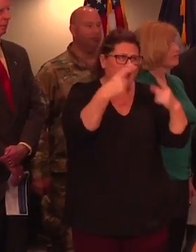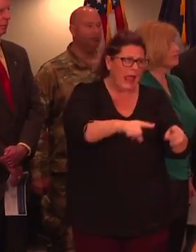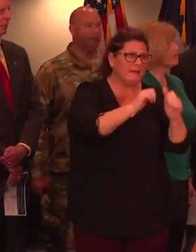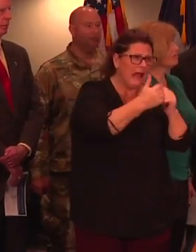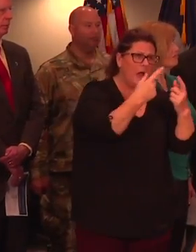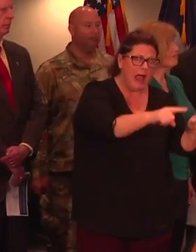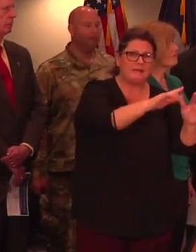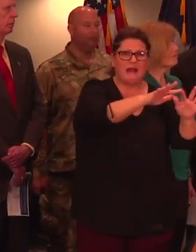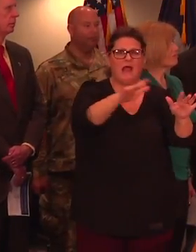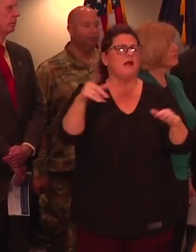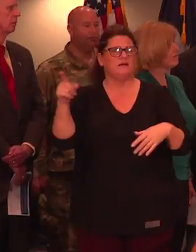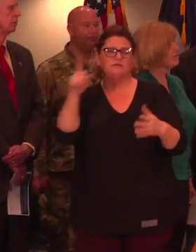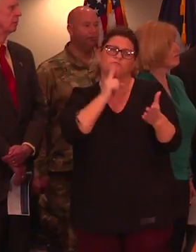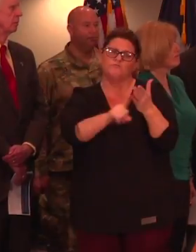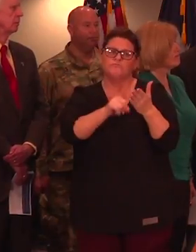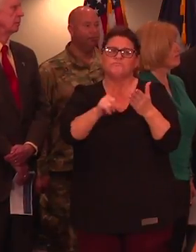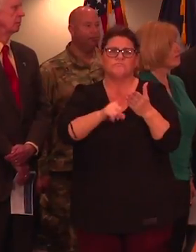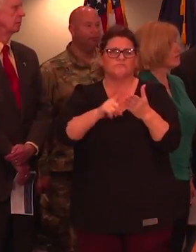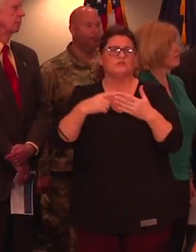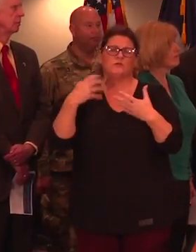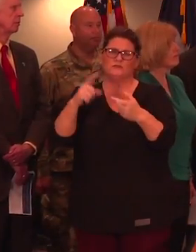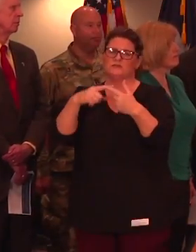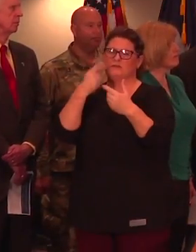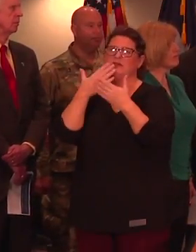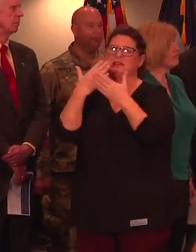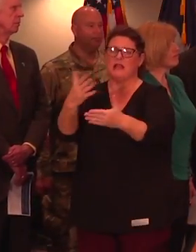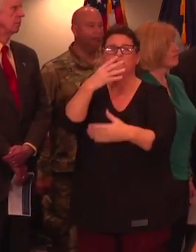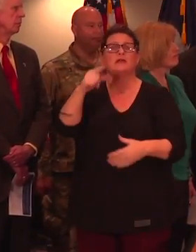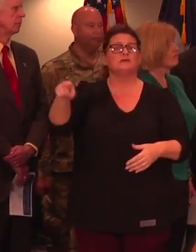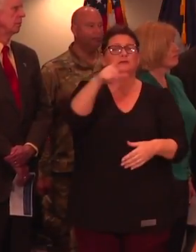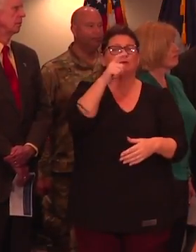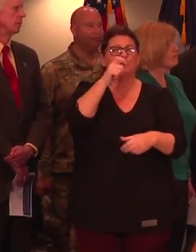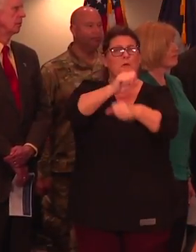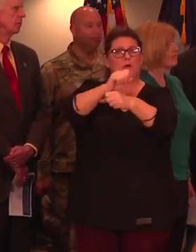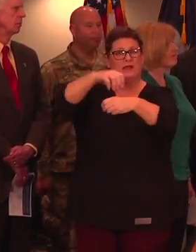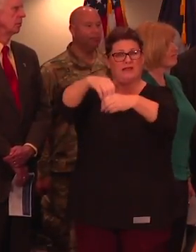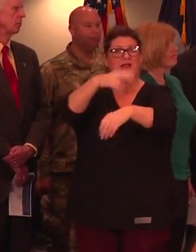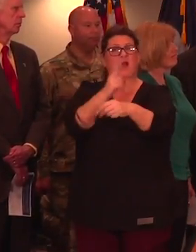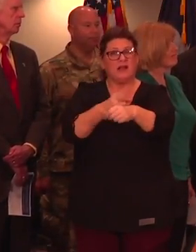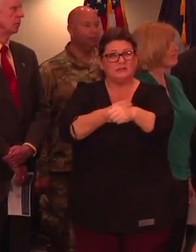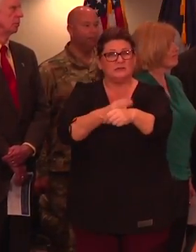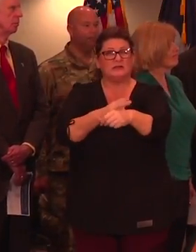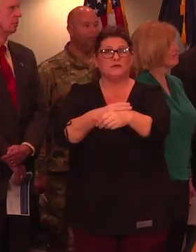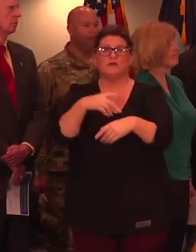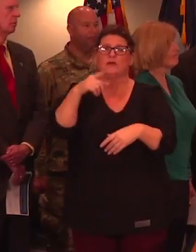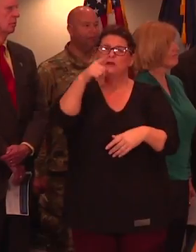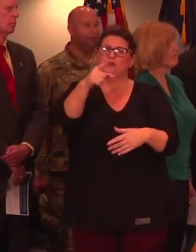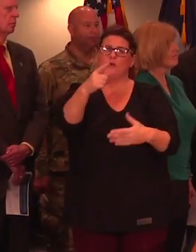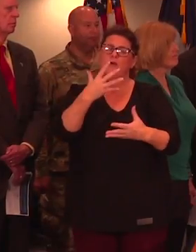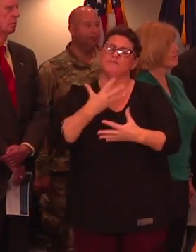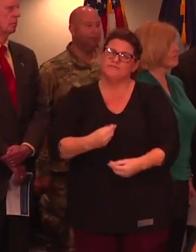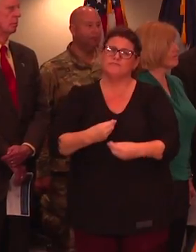state. And I'd also like to thank our healthcare providers who are working compassionately to meet